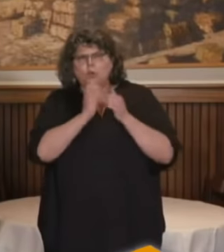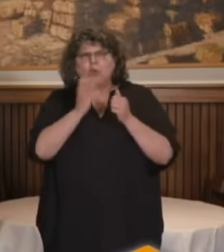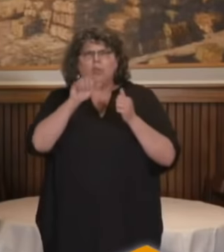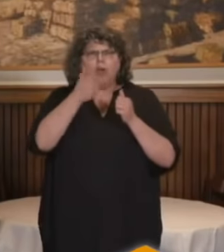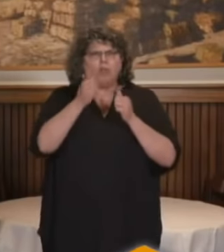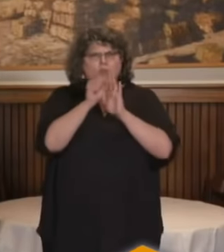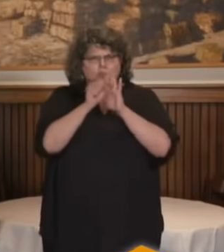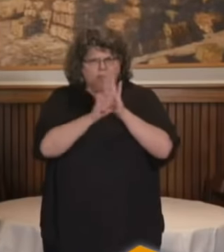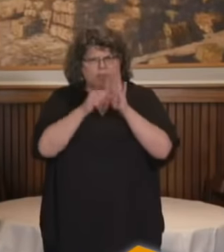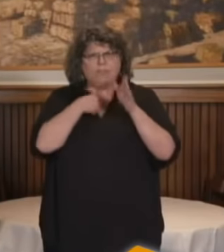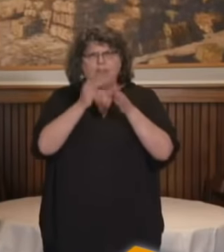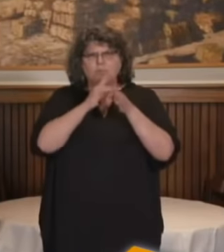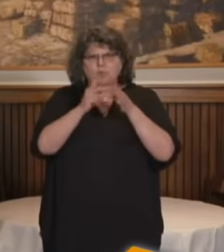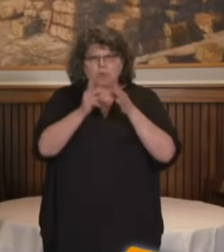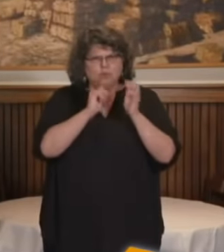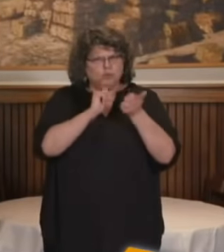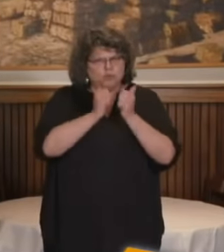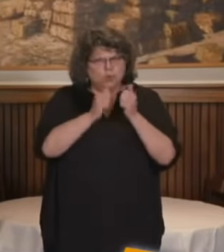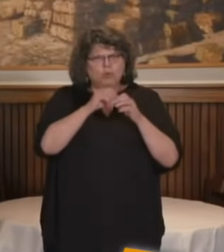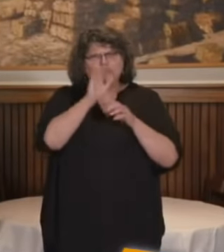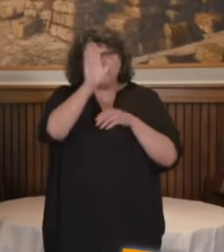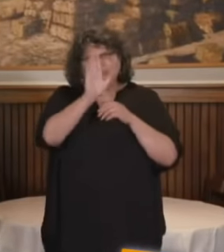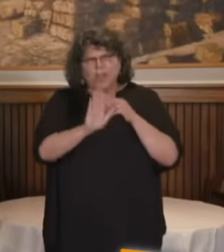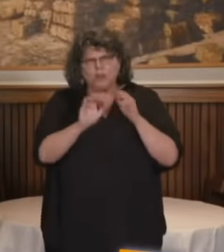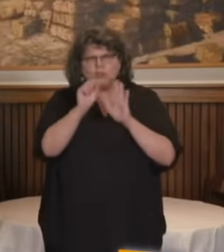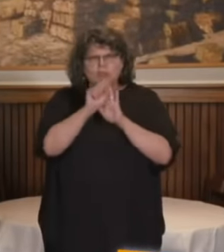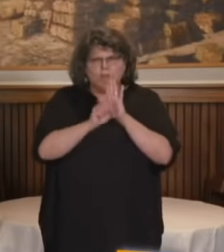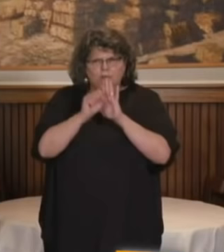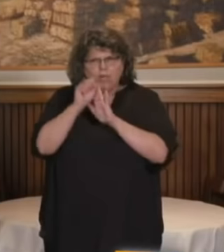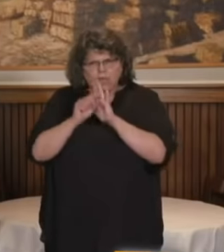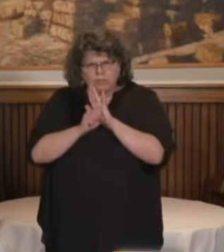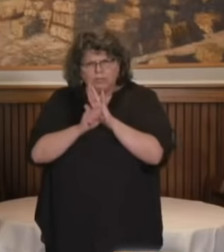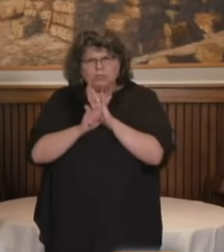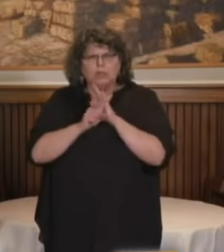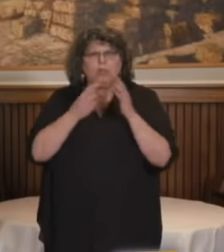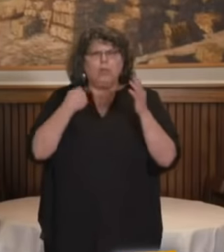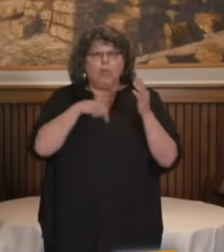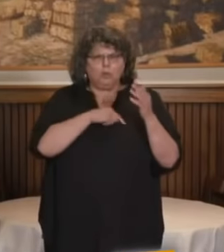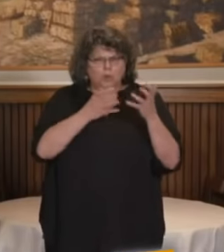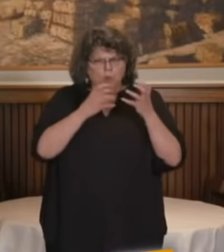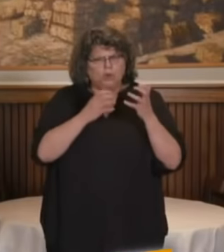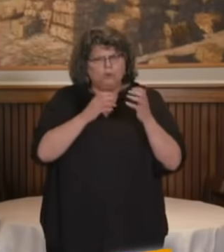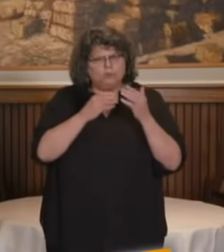professional sports in their states. And we are looking to advance those